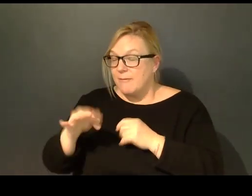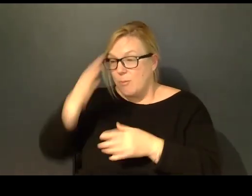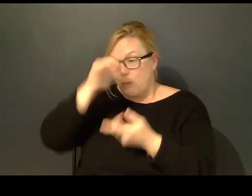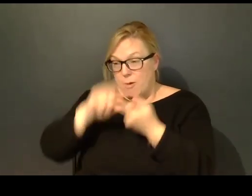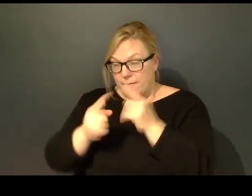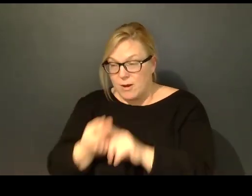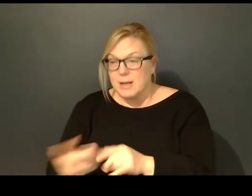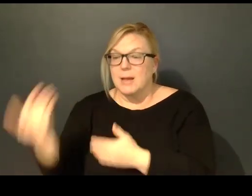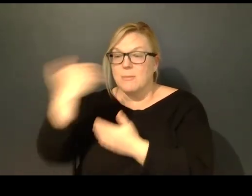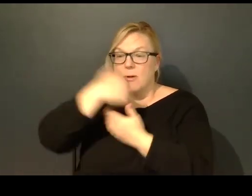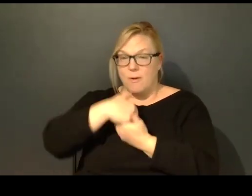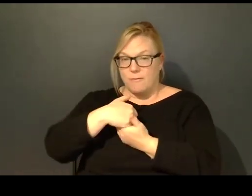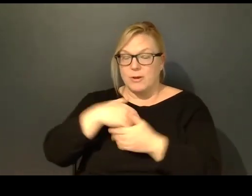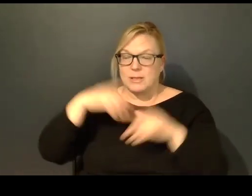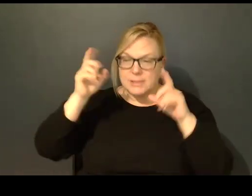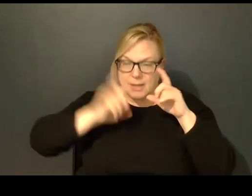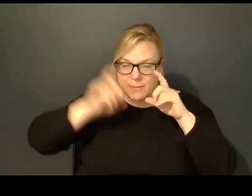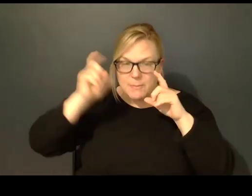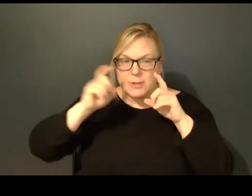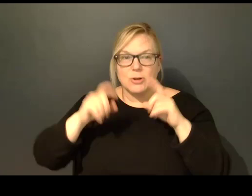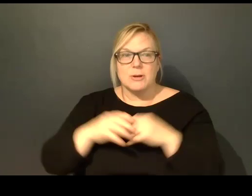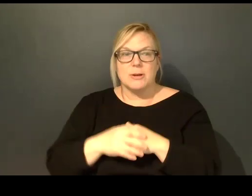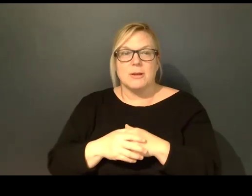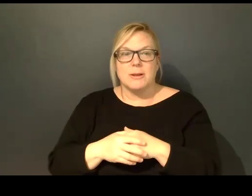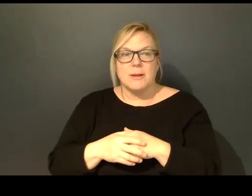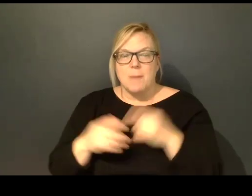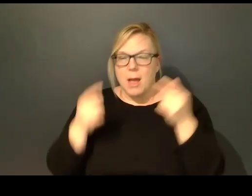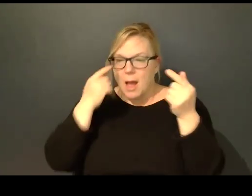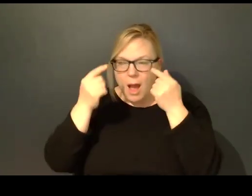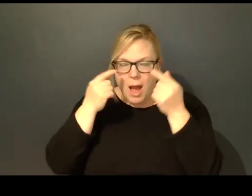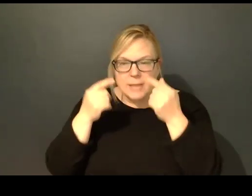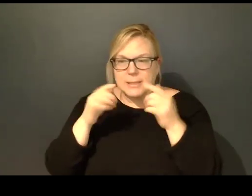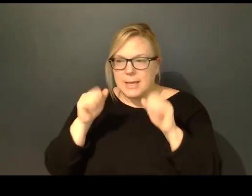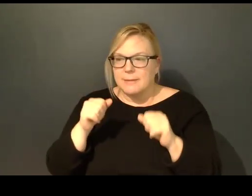the AI to snap a picture, be my eyes.